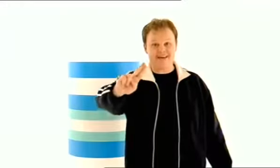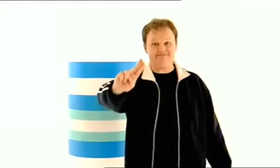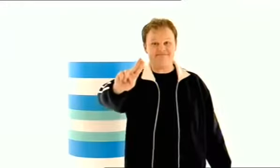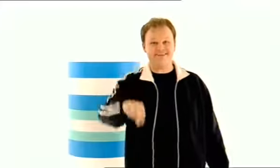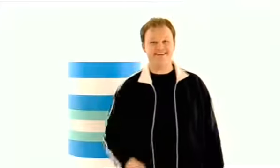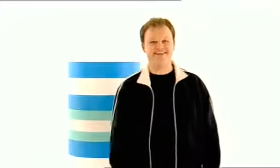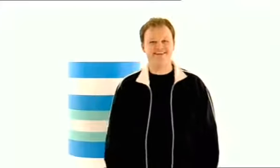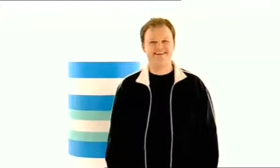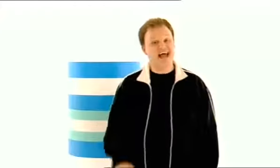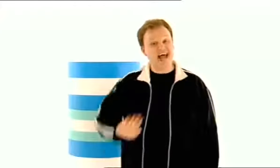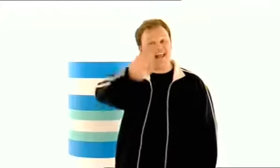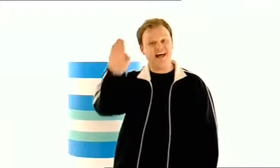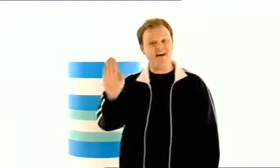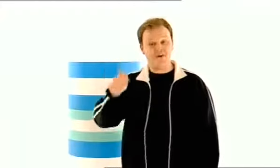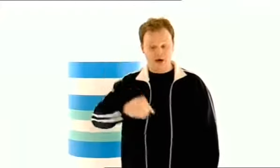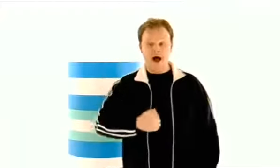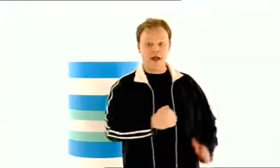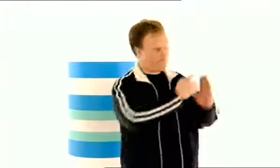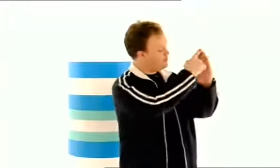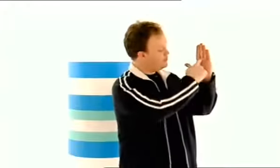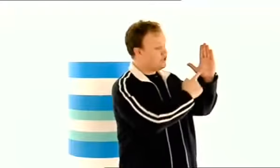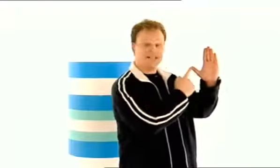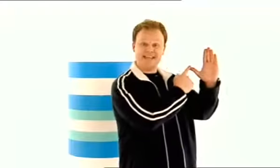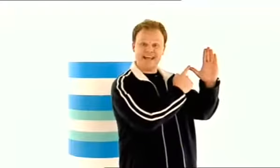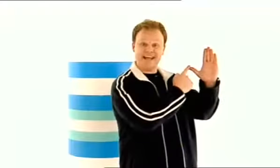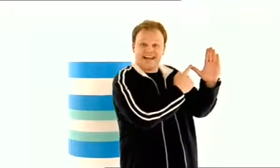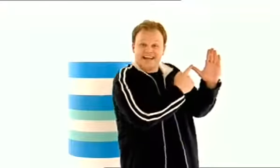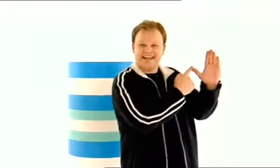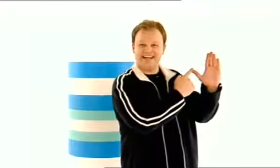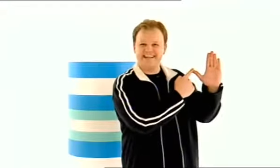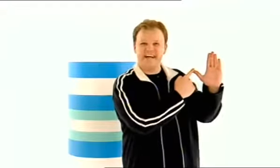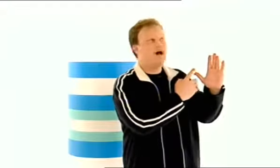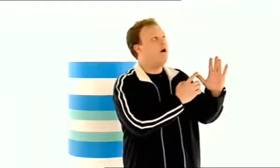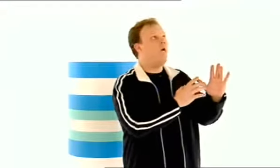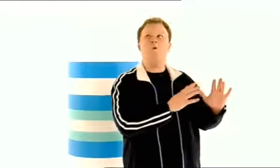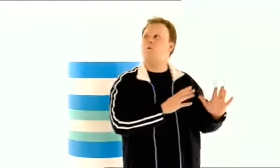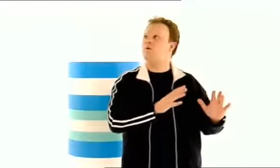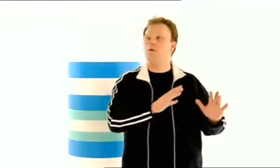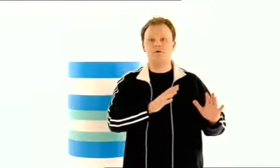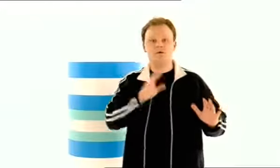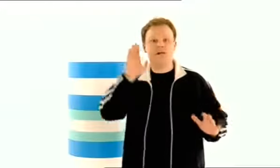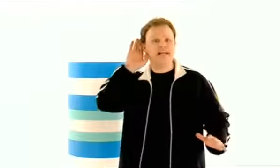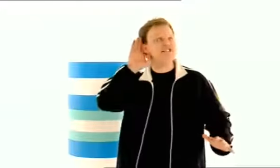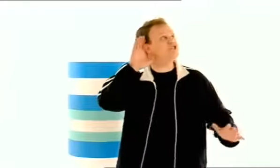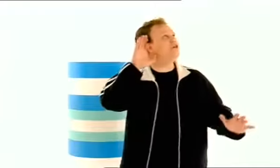name. Hello, I'm Justin. Oh, listen.